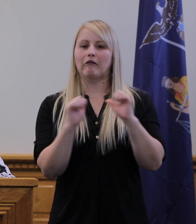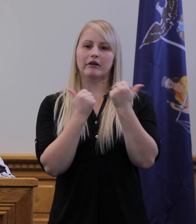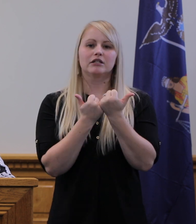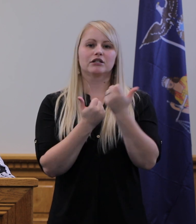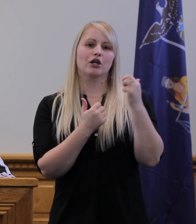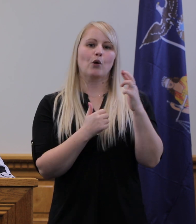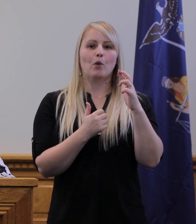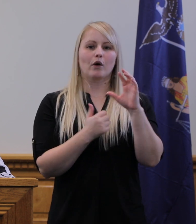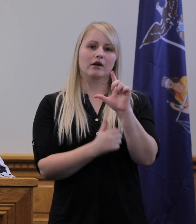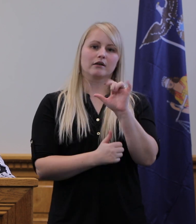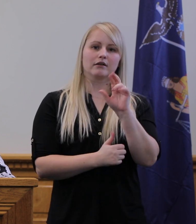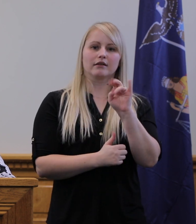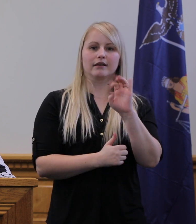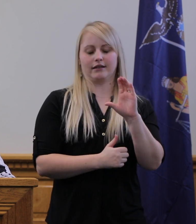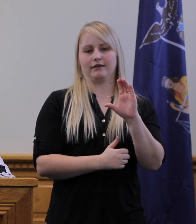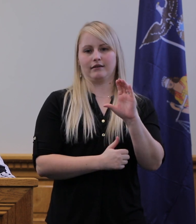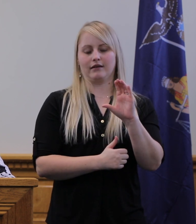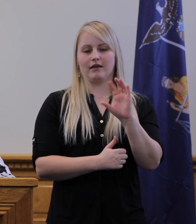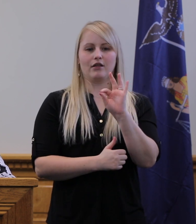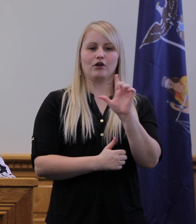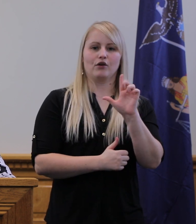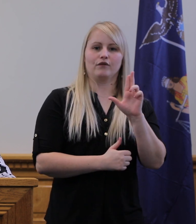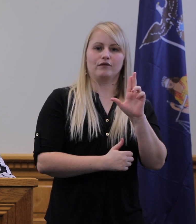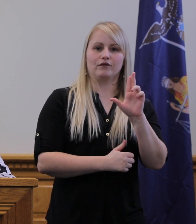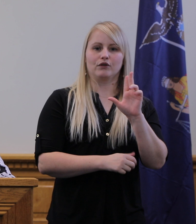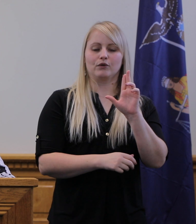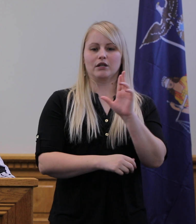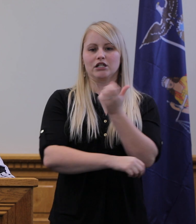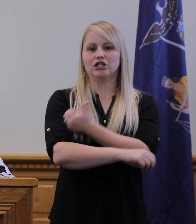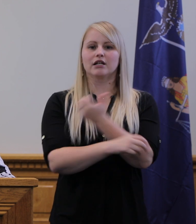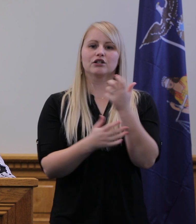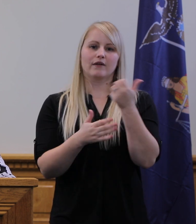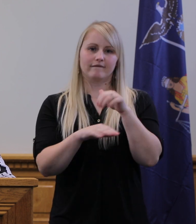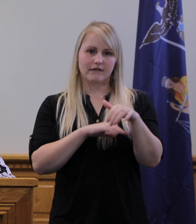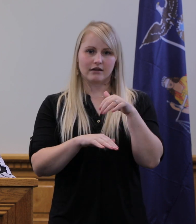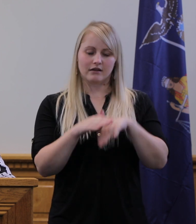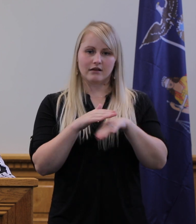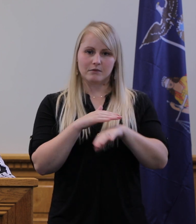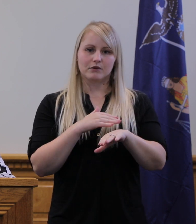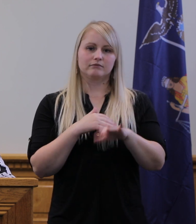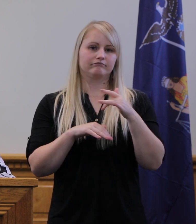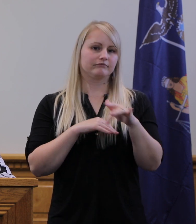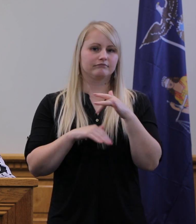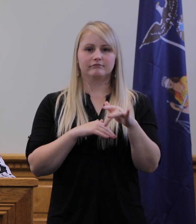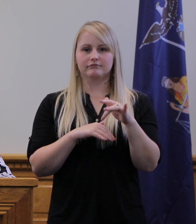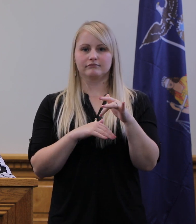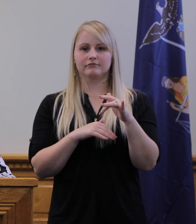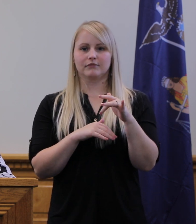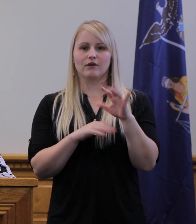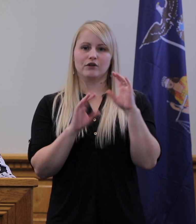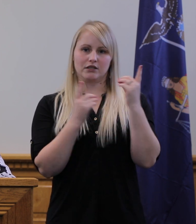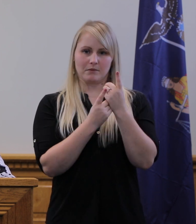health department clinic. Flu shots are available from the County Health Department on Mondays, Wednesdays, and Fridays by appointment